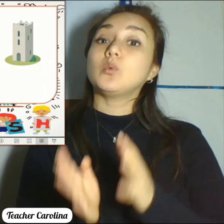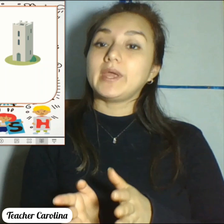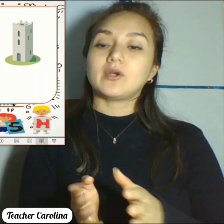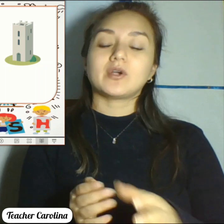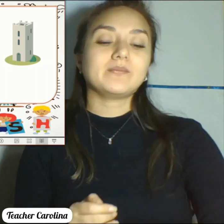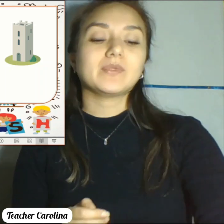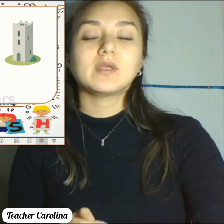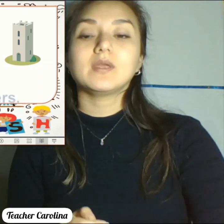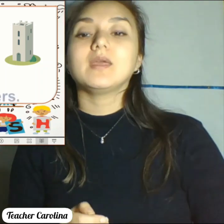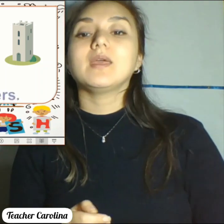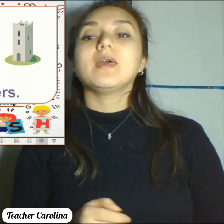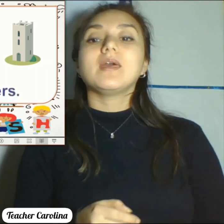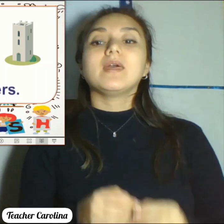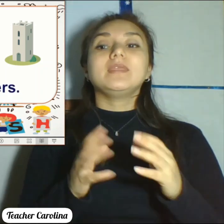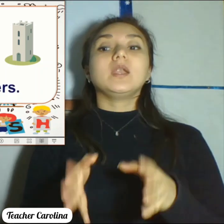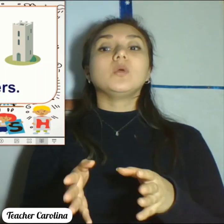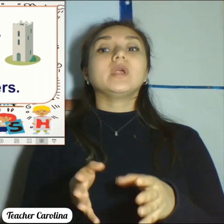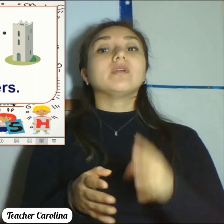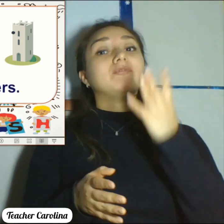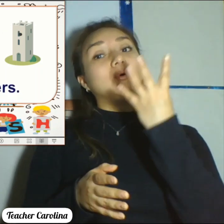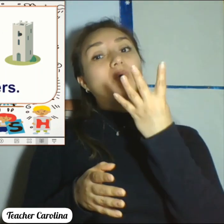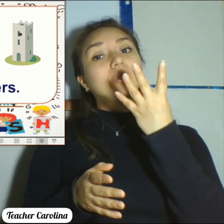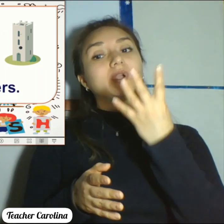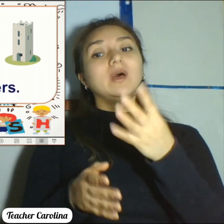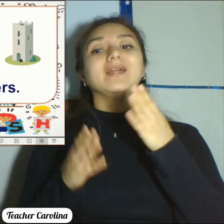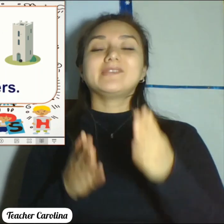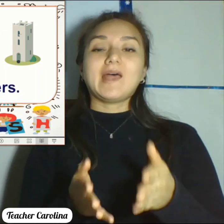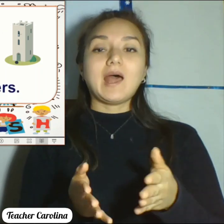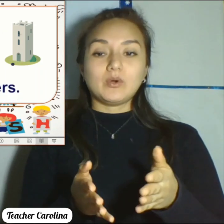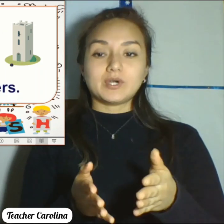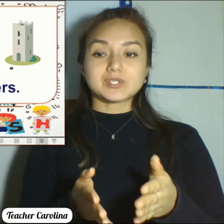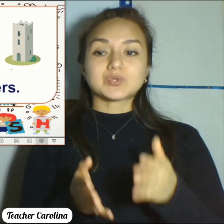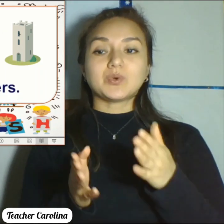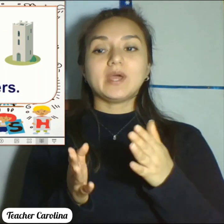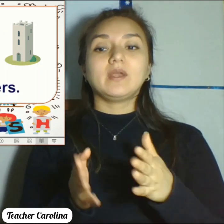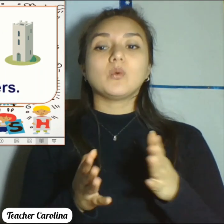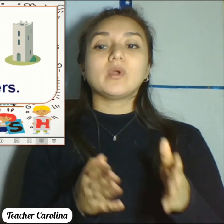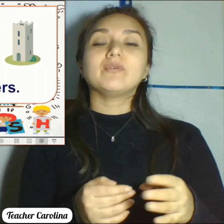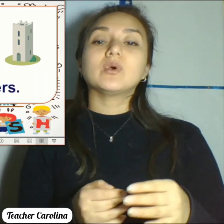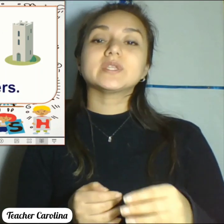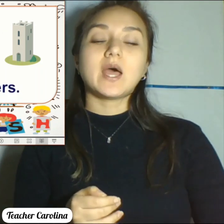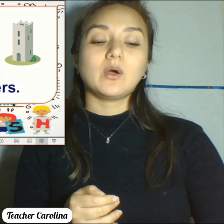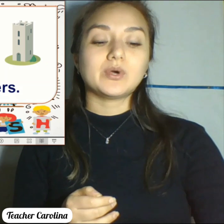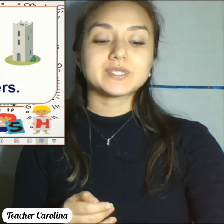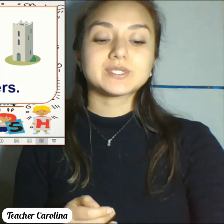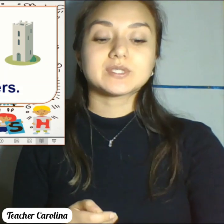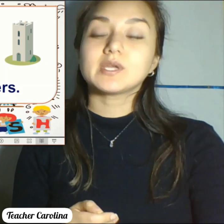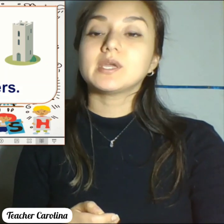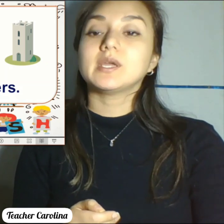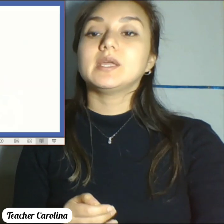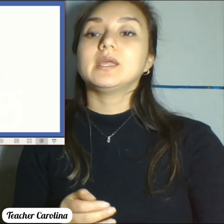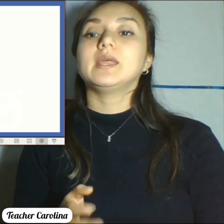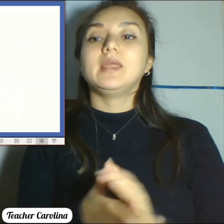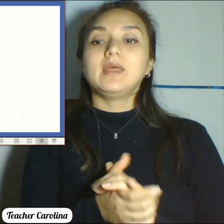were. There were 4 towers, right? There were 4 towers.